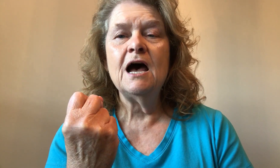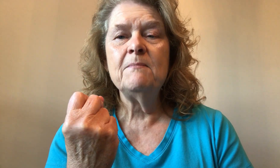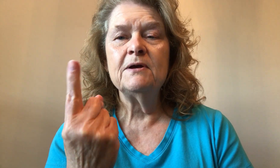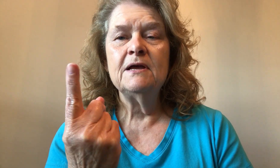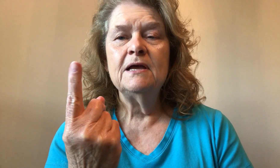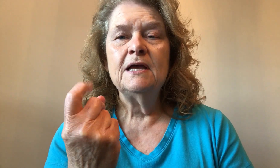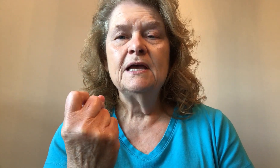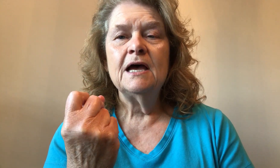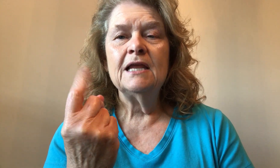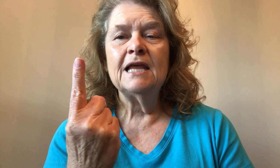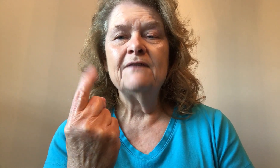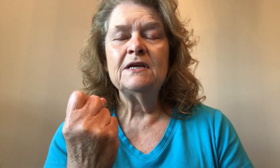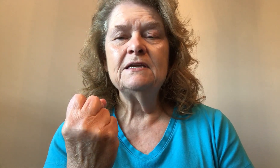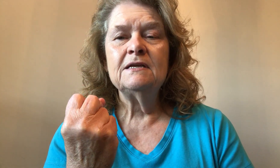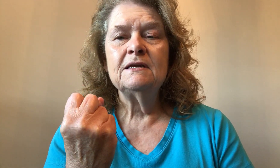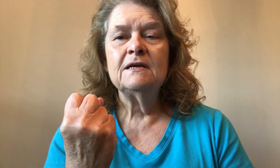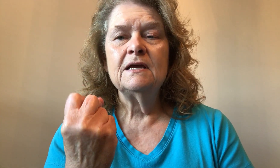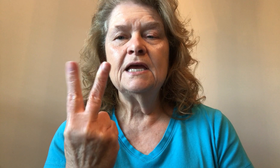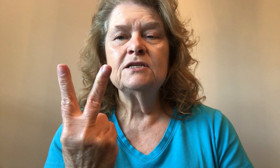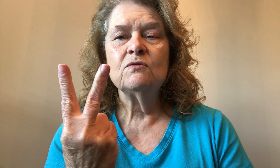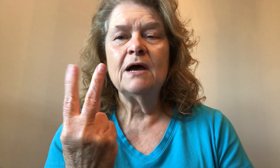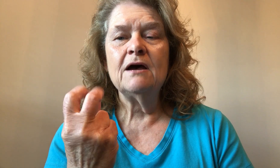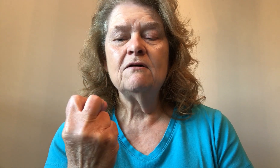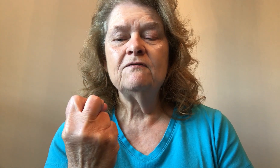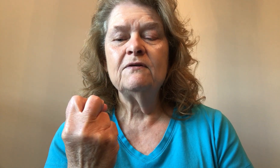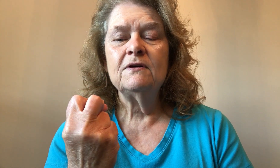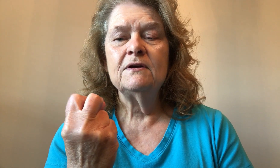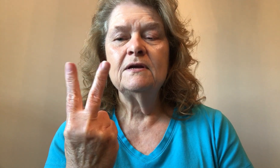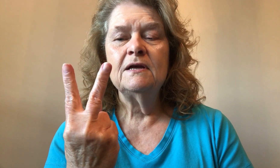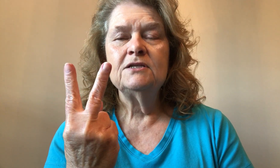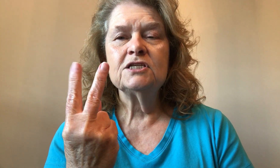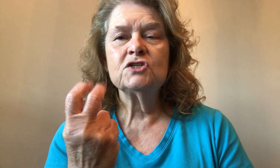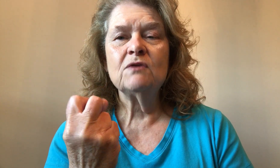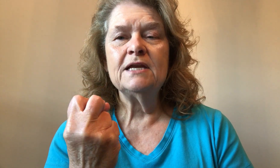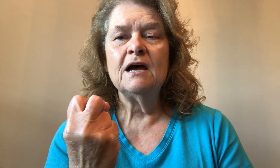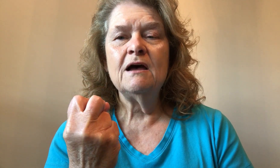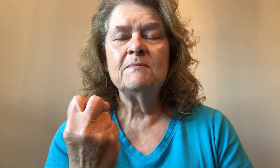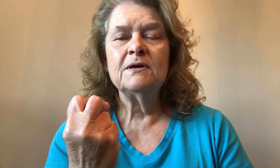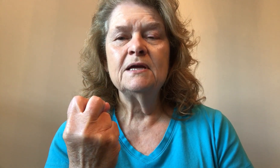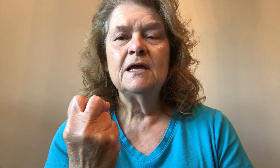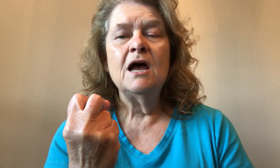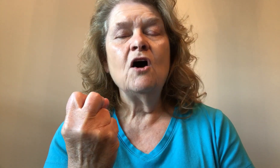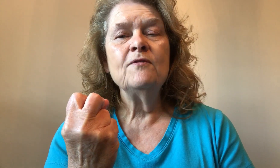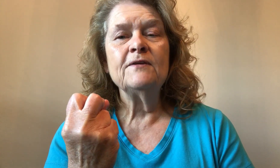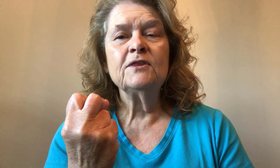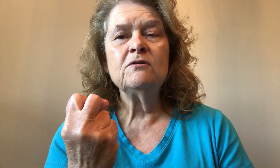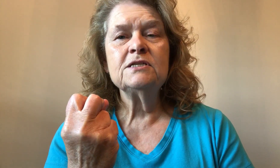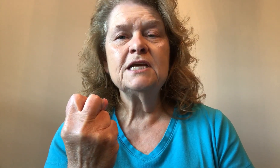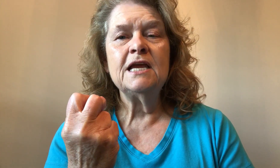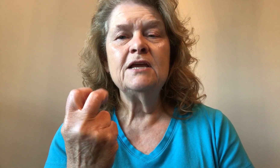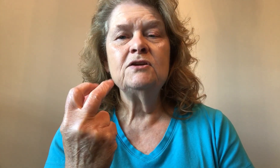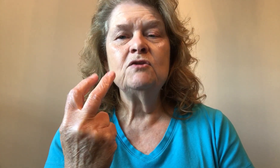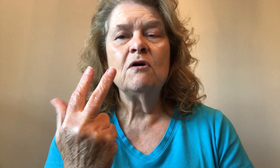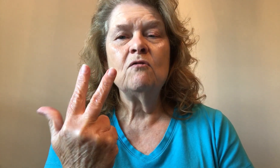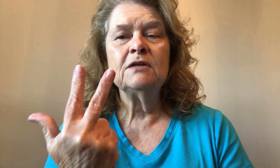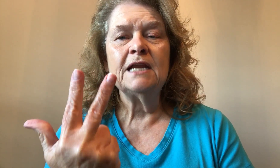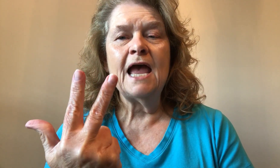up. 11 and 12, just straight up. On the 13, you hold it